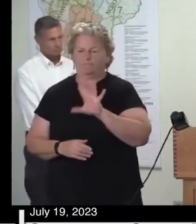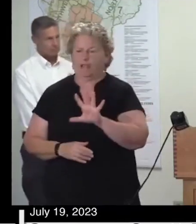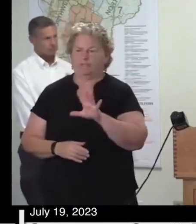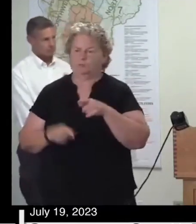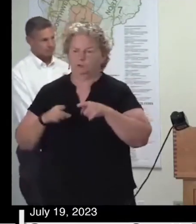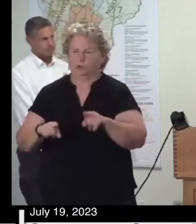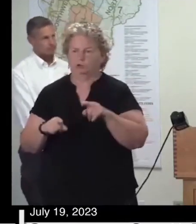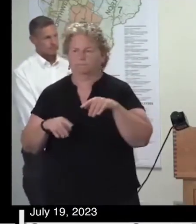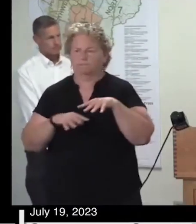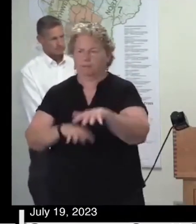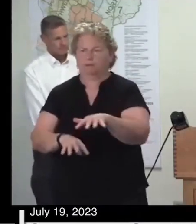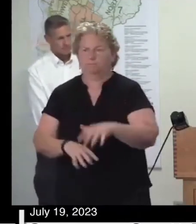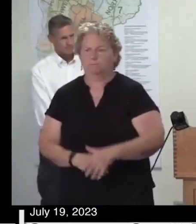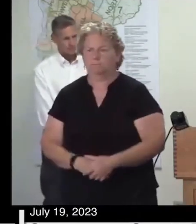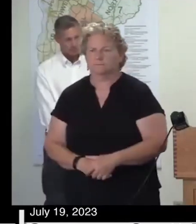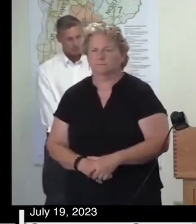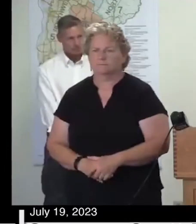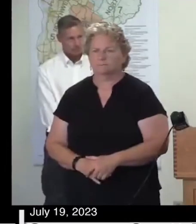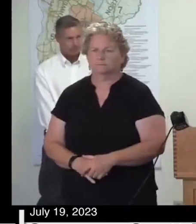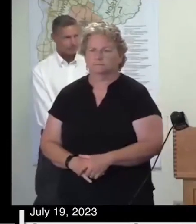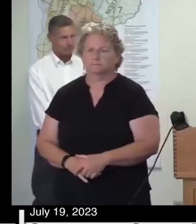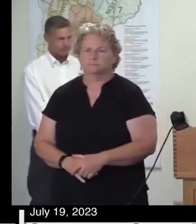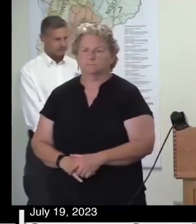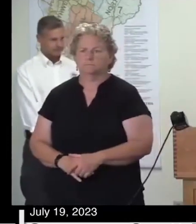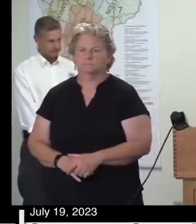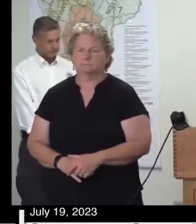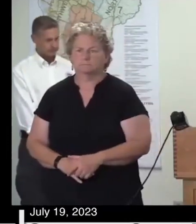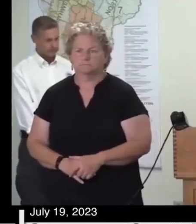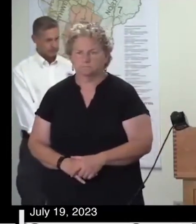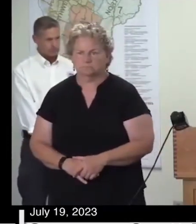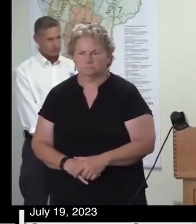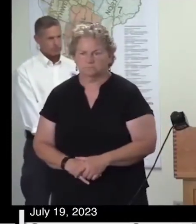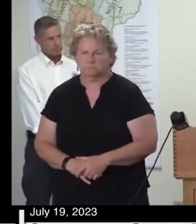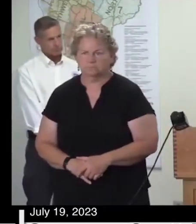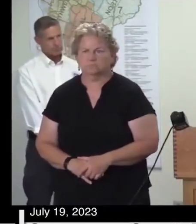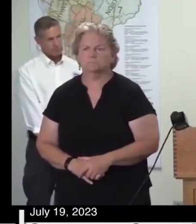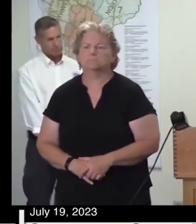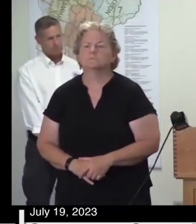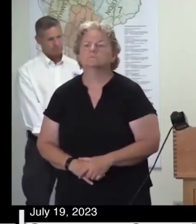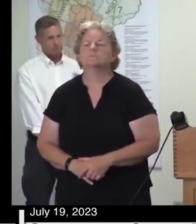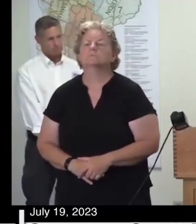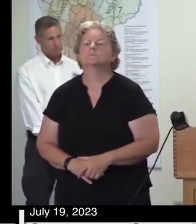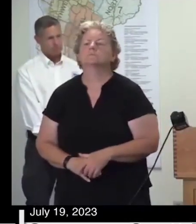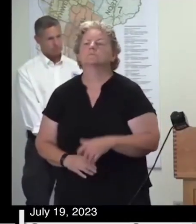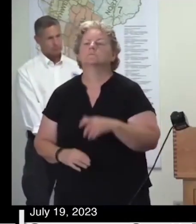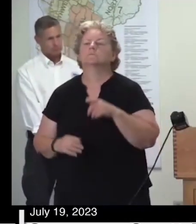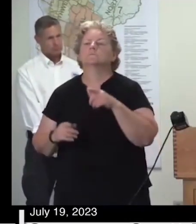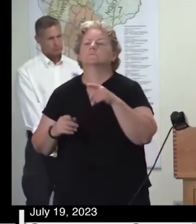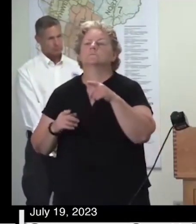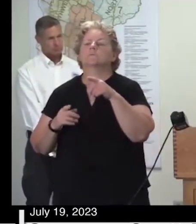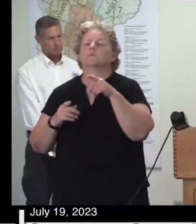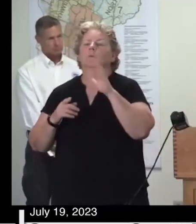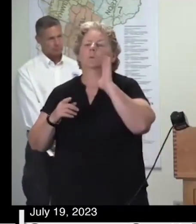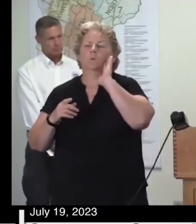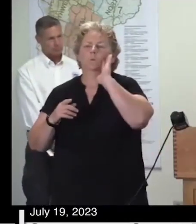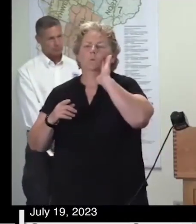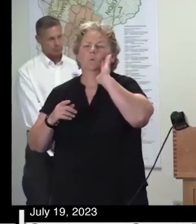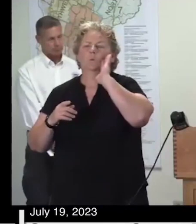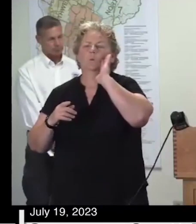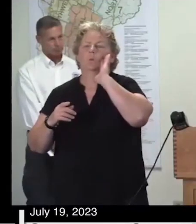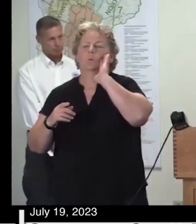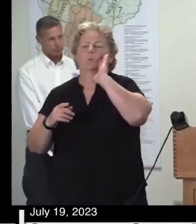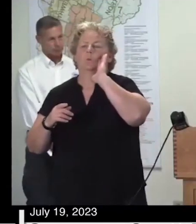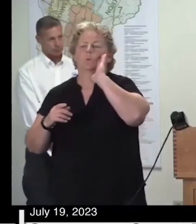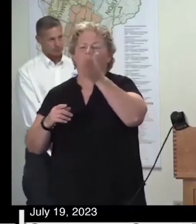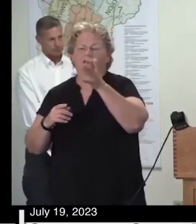start to digest what has happened, they're more inclined to reach out for support. So when we